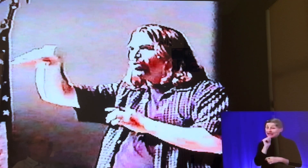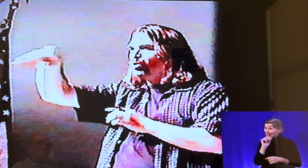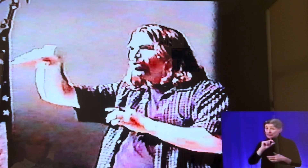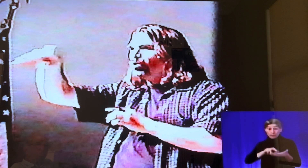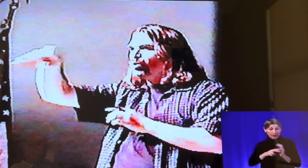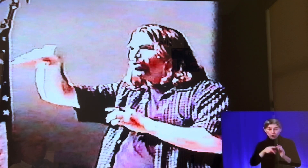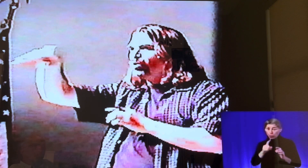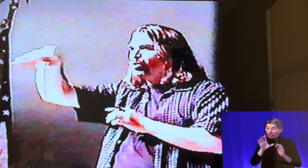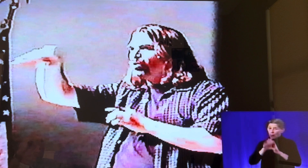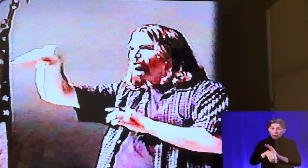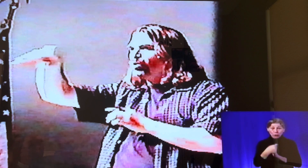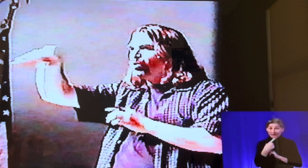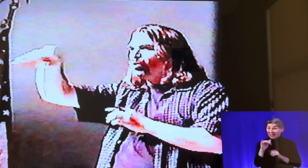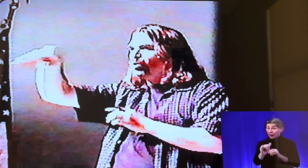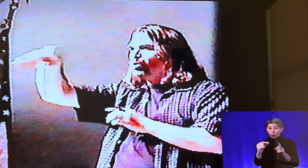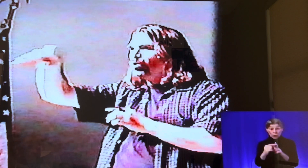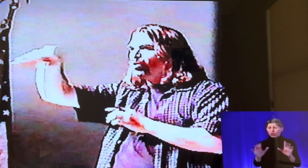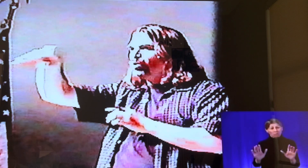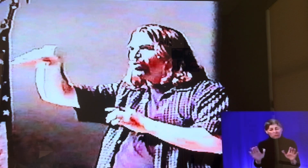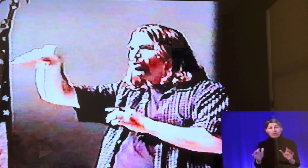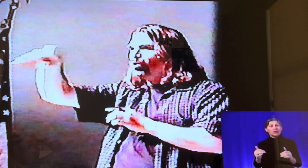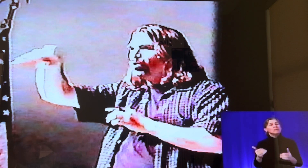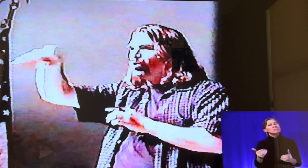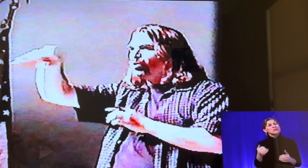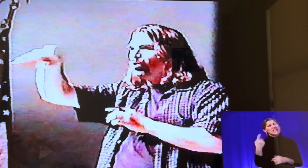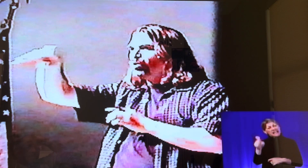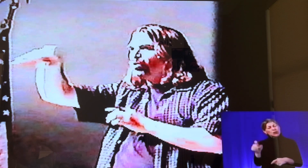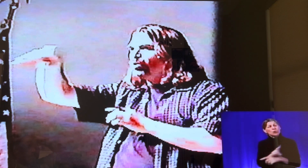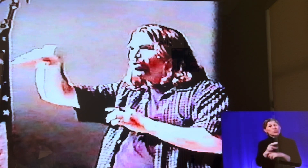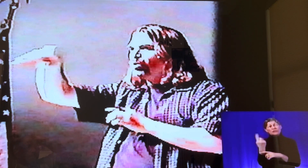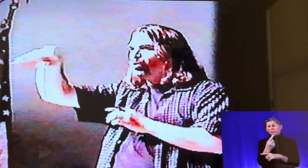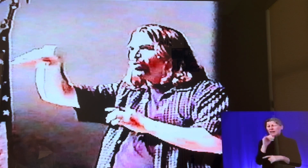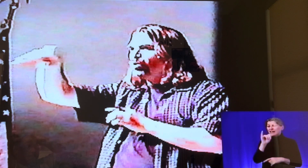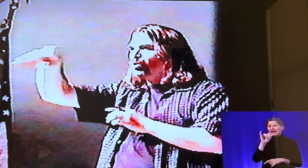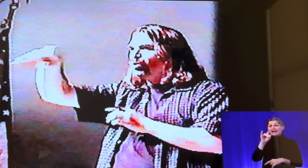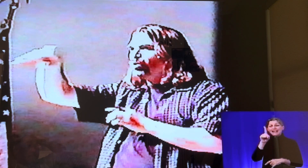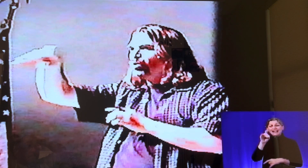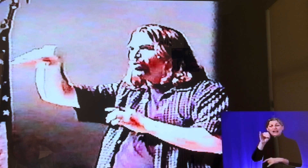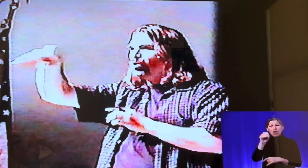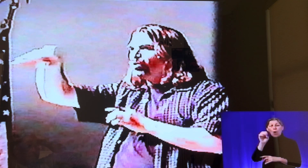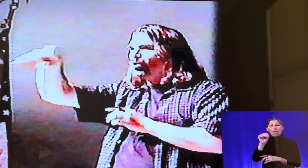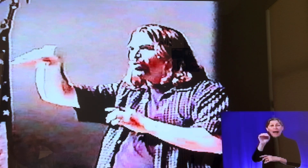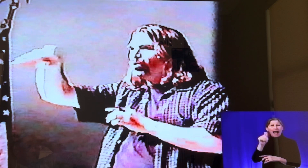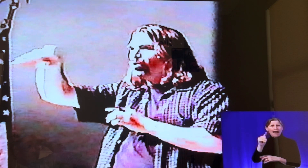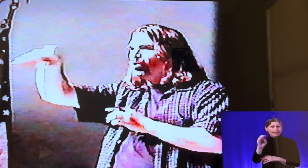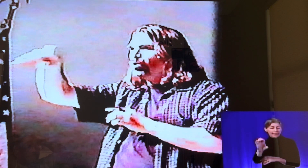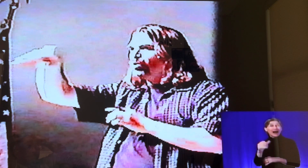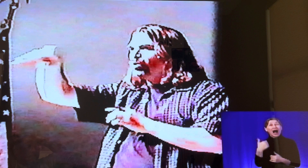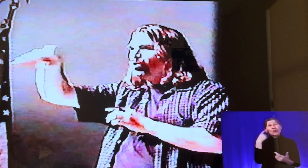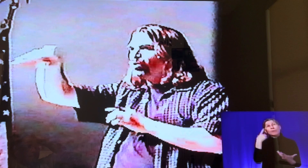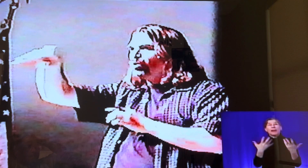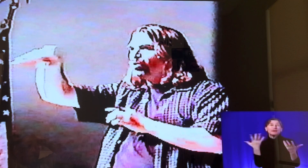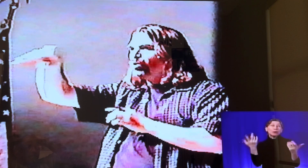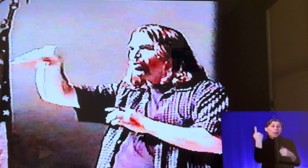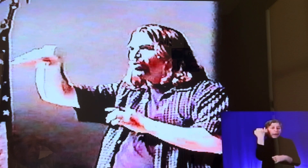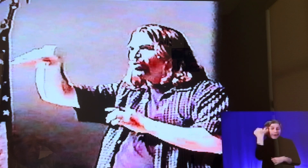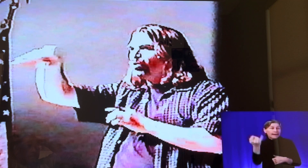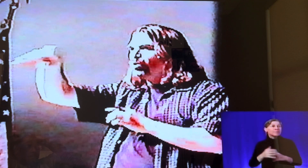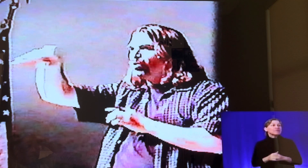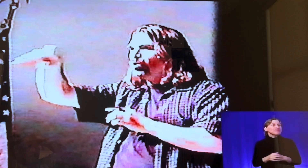though. You have to go for something idiomatic. So I thought maybe we would say, let me explain a little about